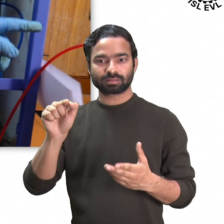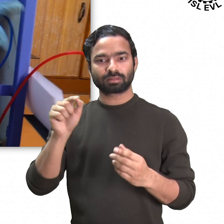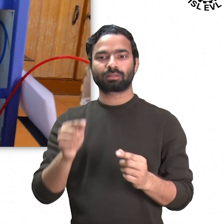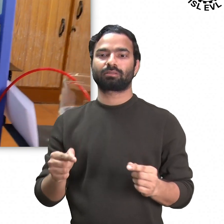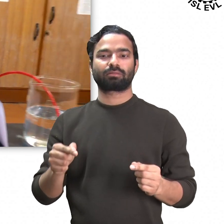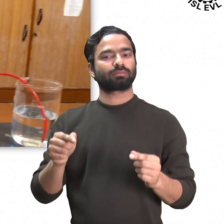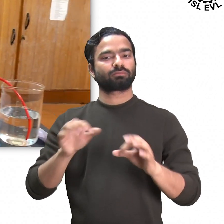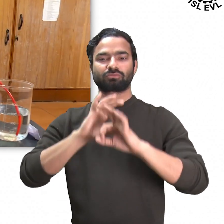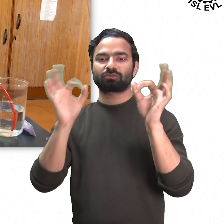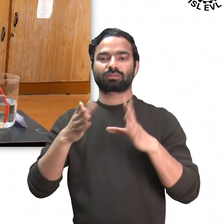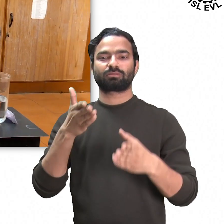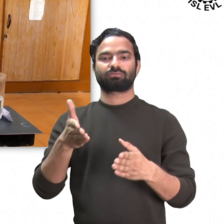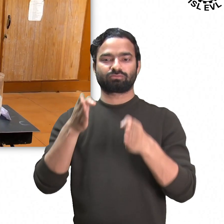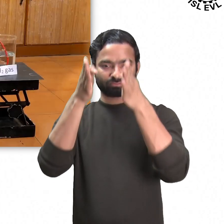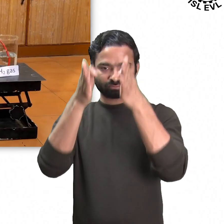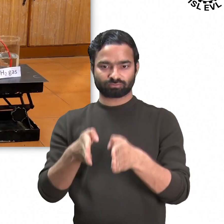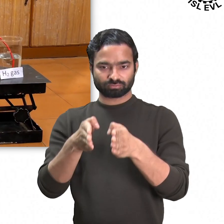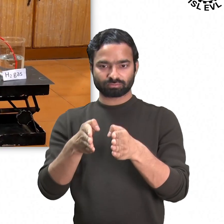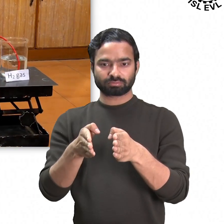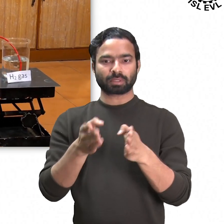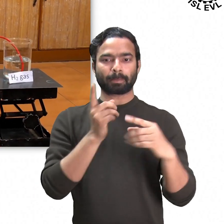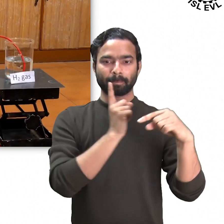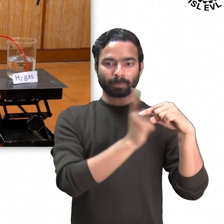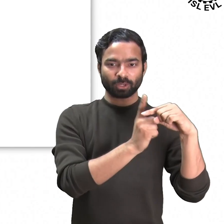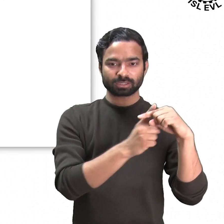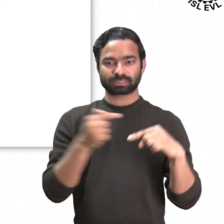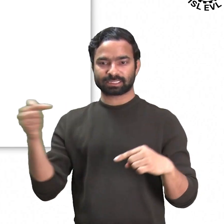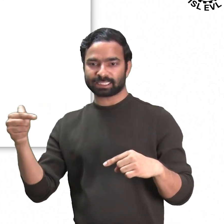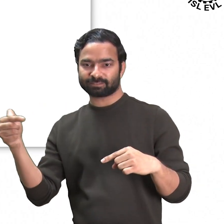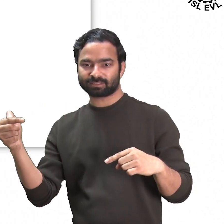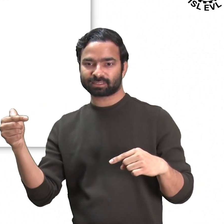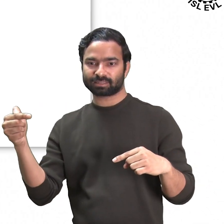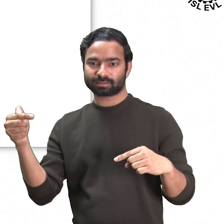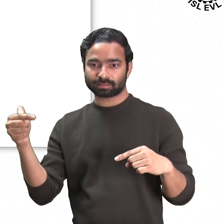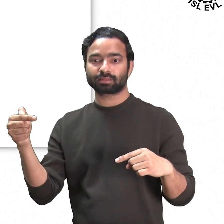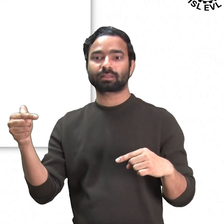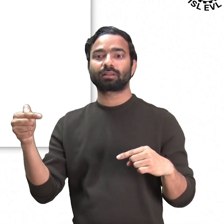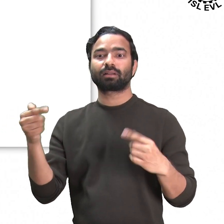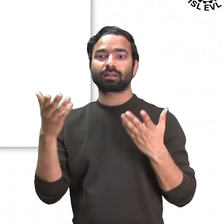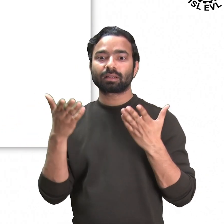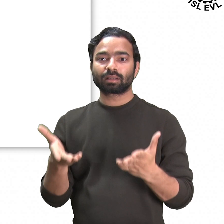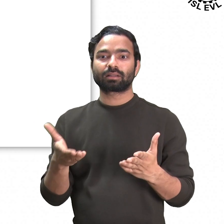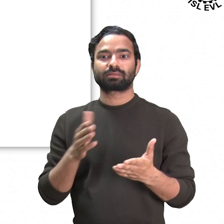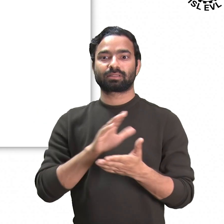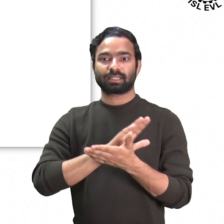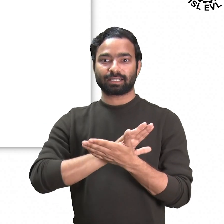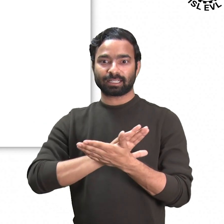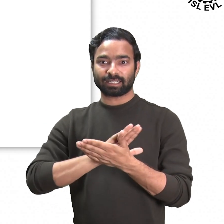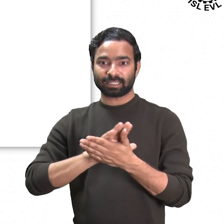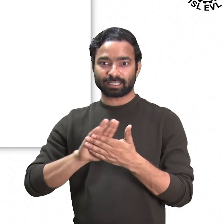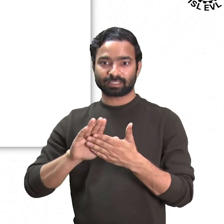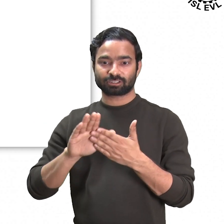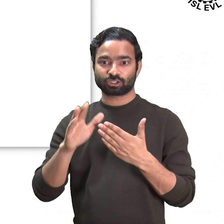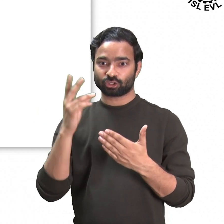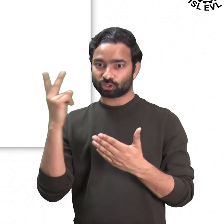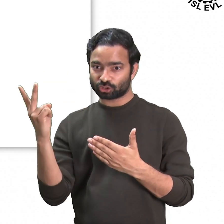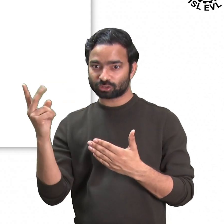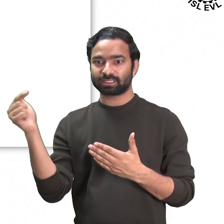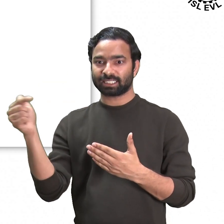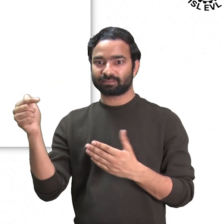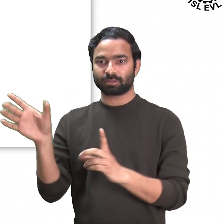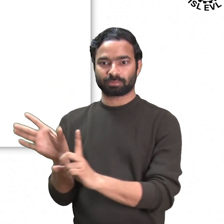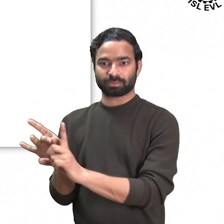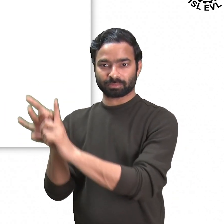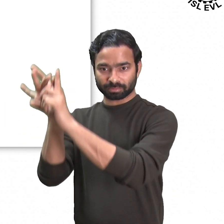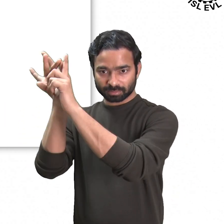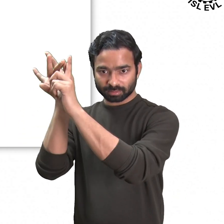of 2.5 volt is applied, the water splitting reaction occurs at the anode and produces oxygen and